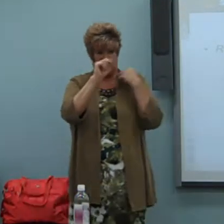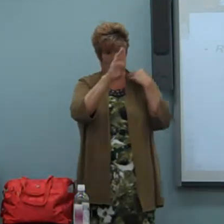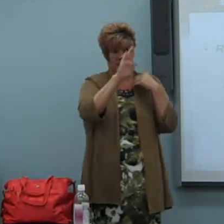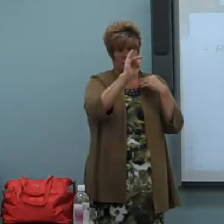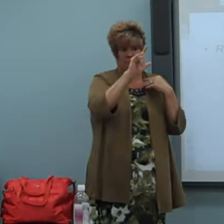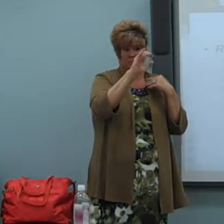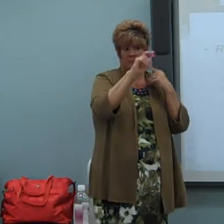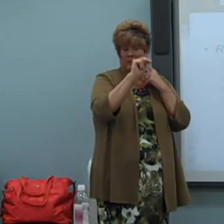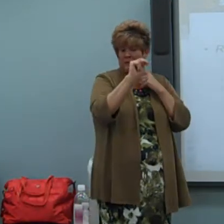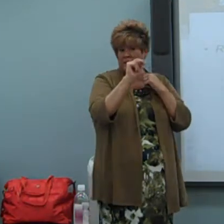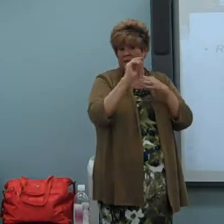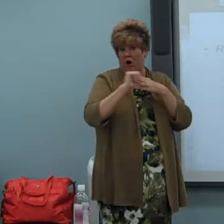It was close to about $1 billion